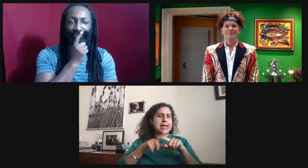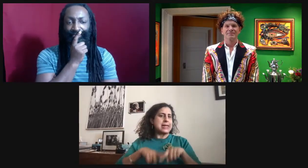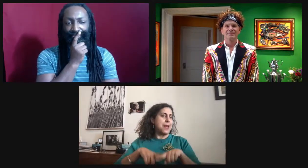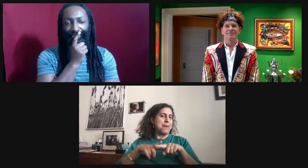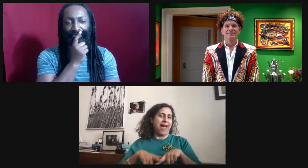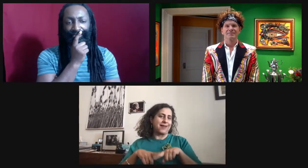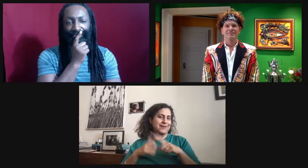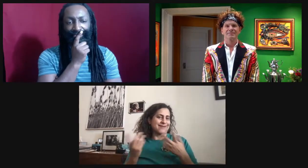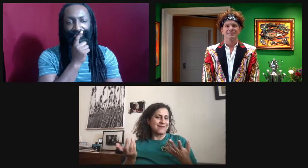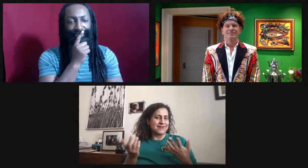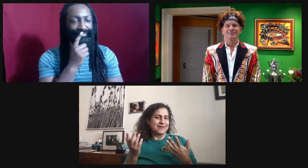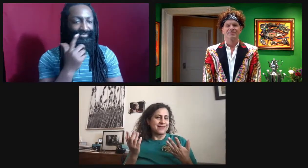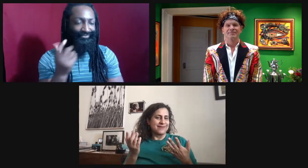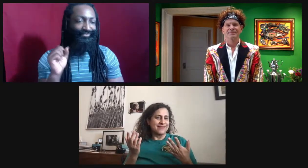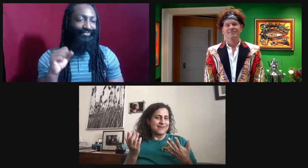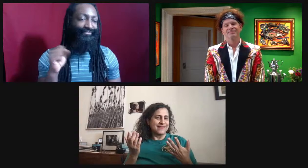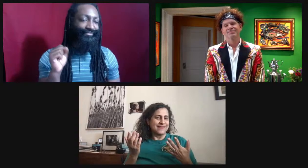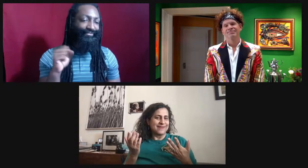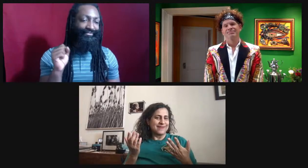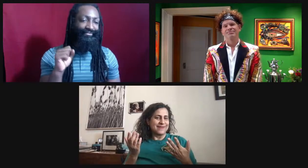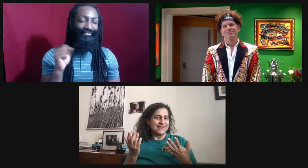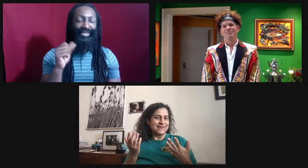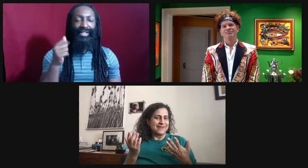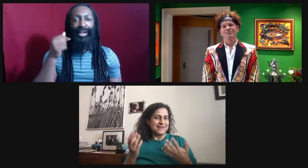they didn't have that notoriety.